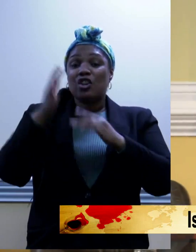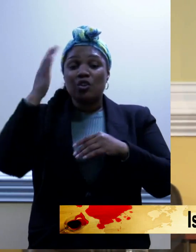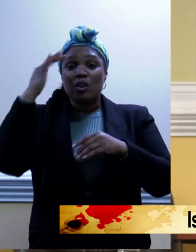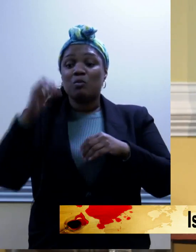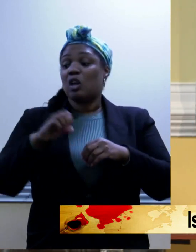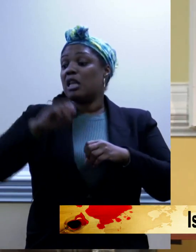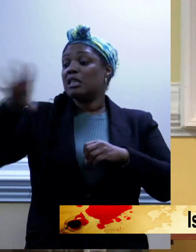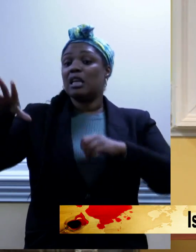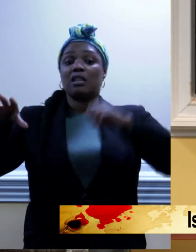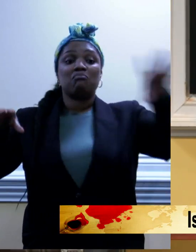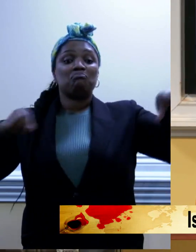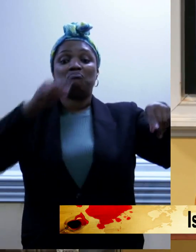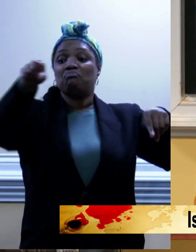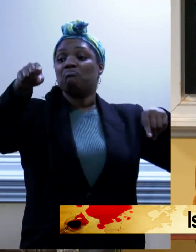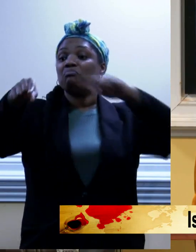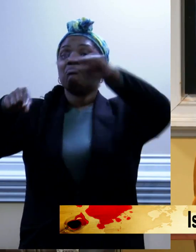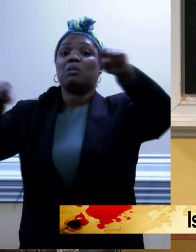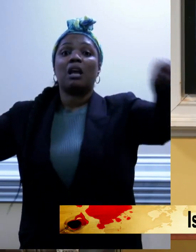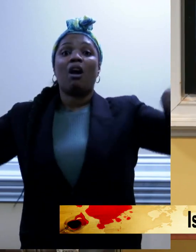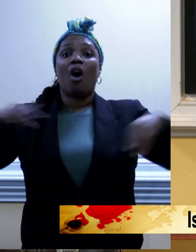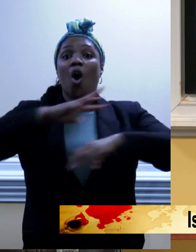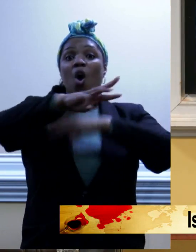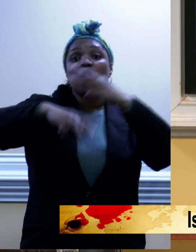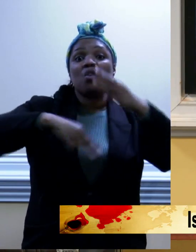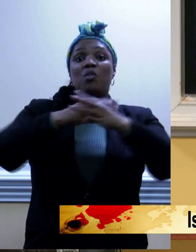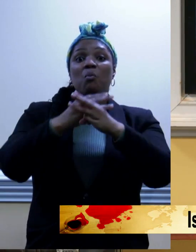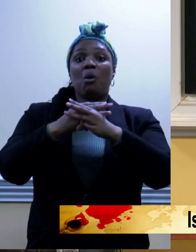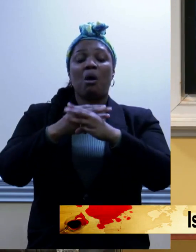over the creation. And whatever